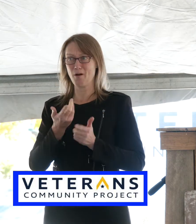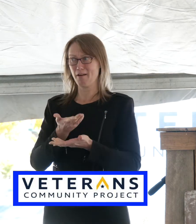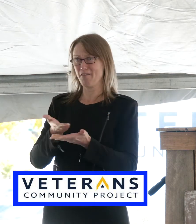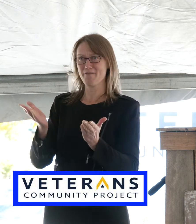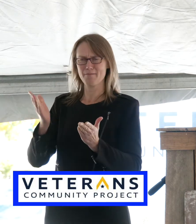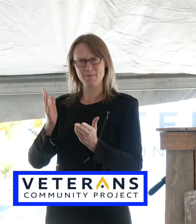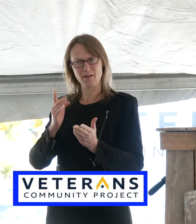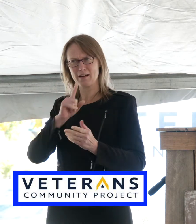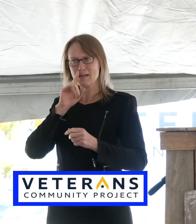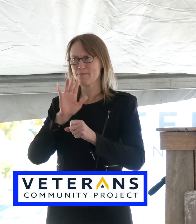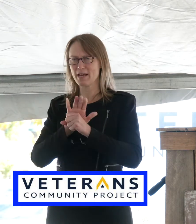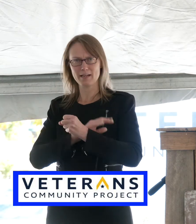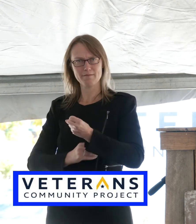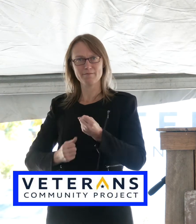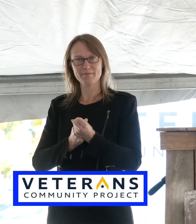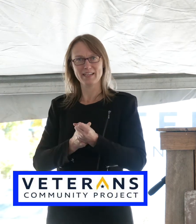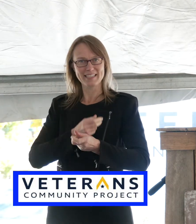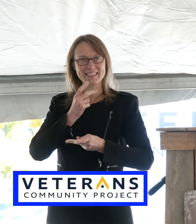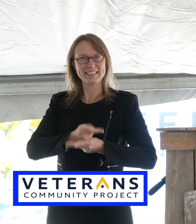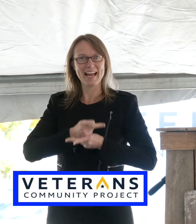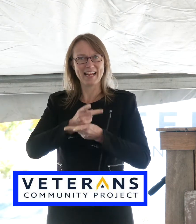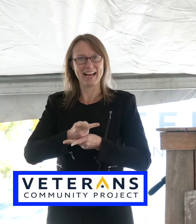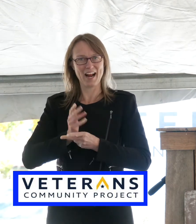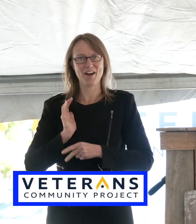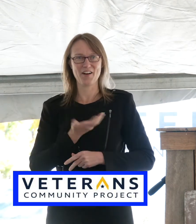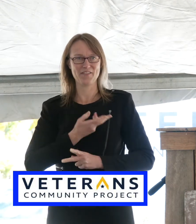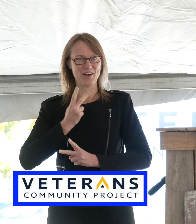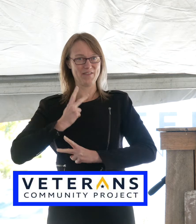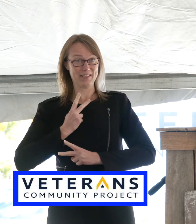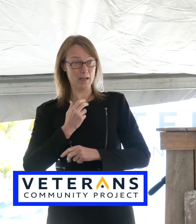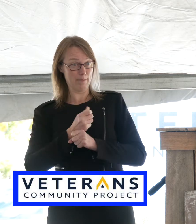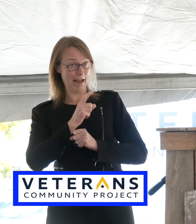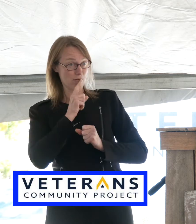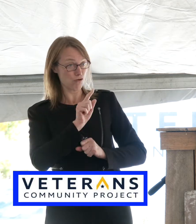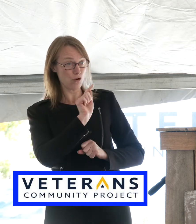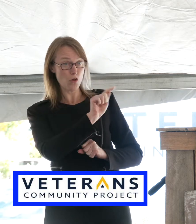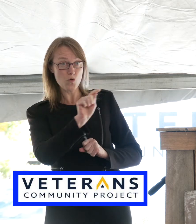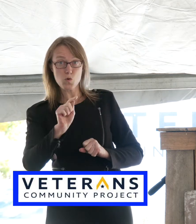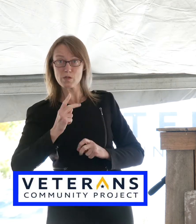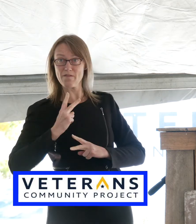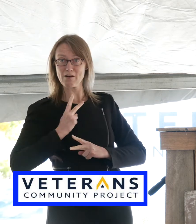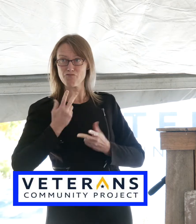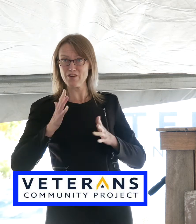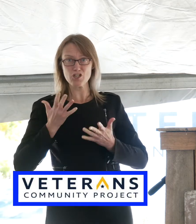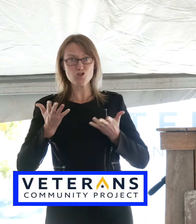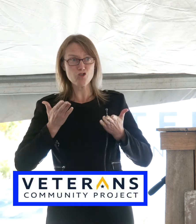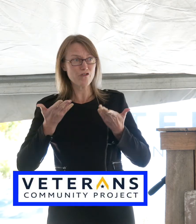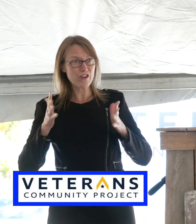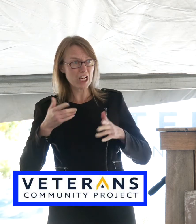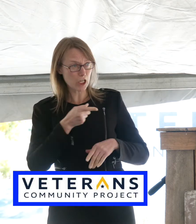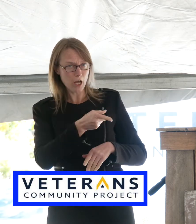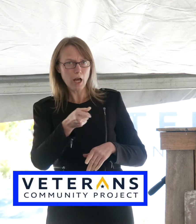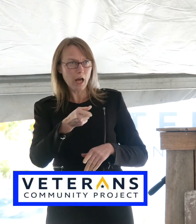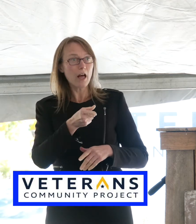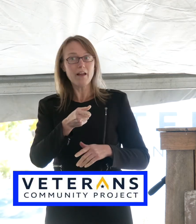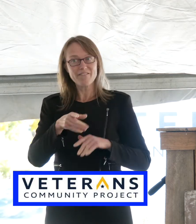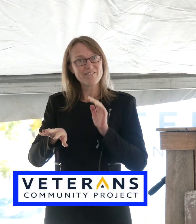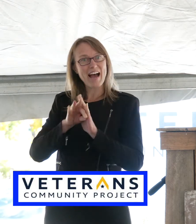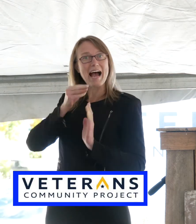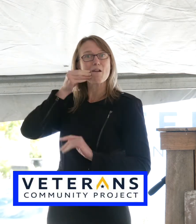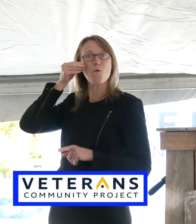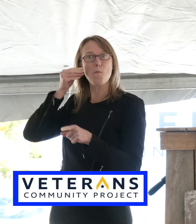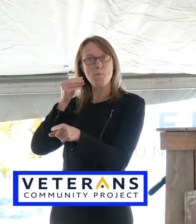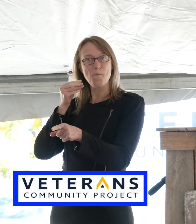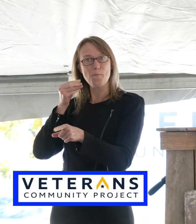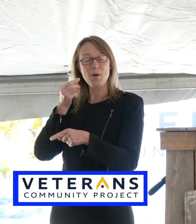care of our veterans and making sure that they get into homes. They deserve it. The GI Bill